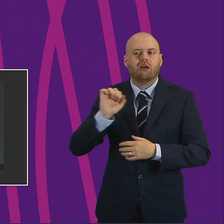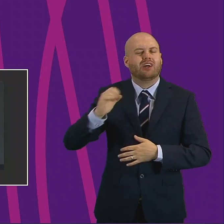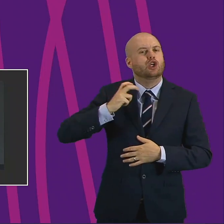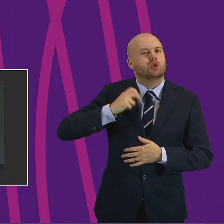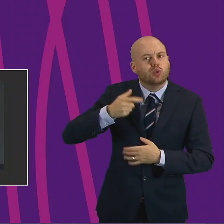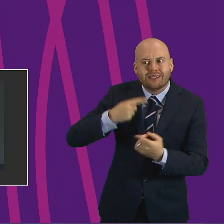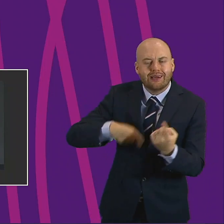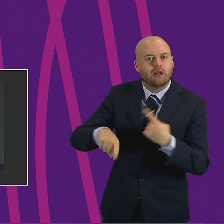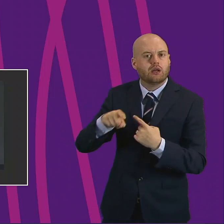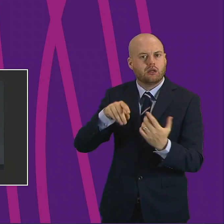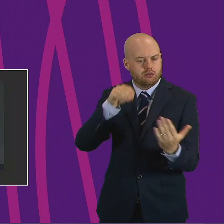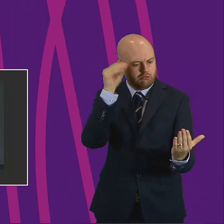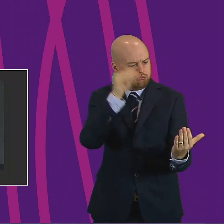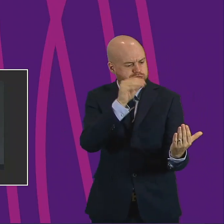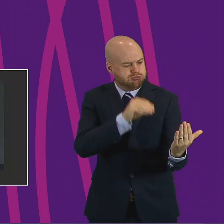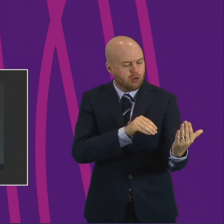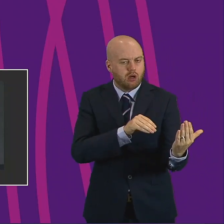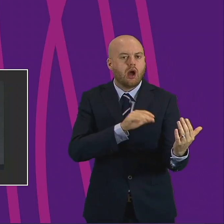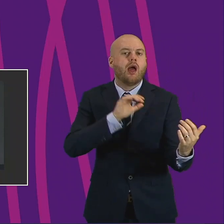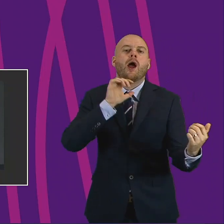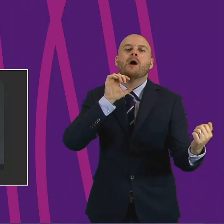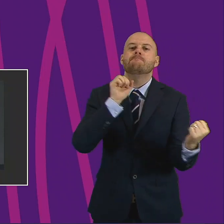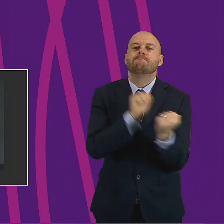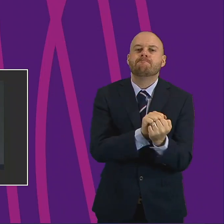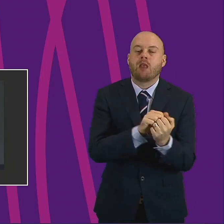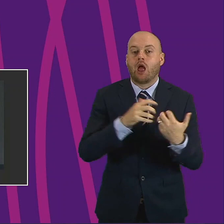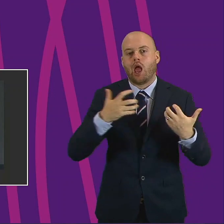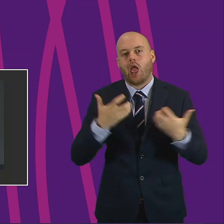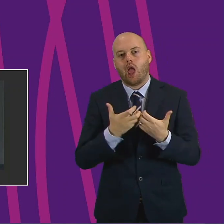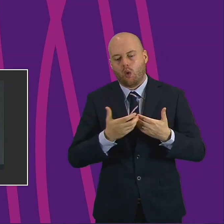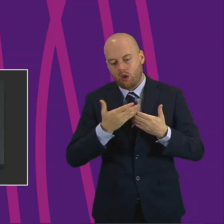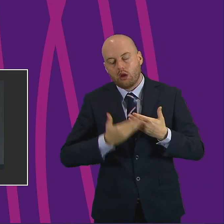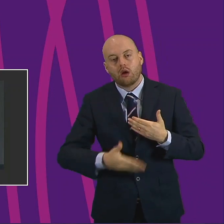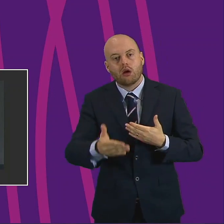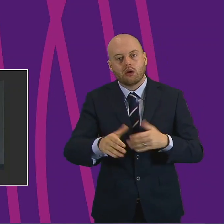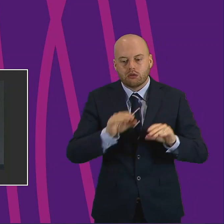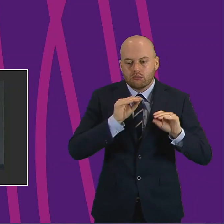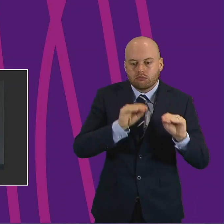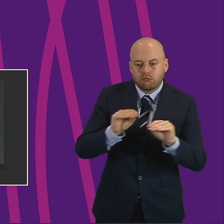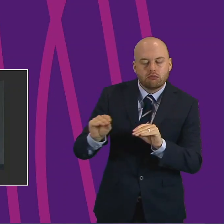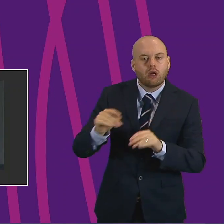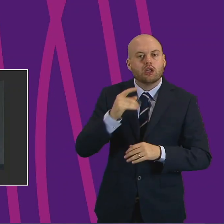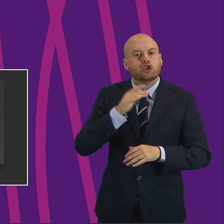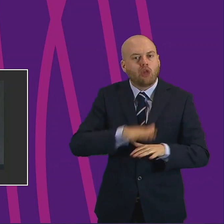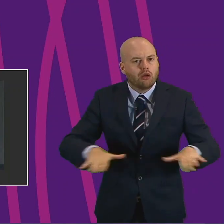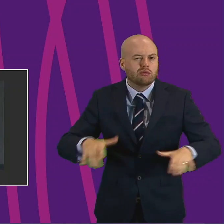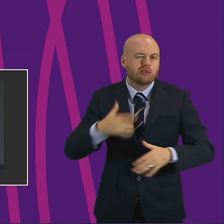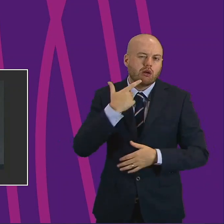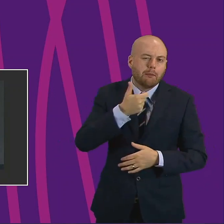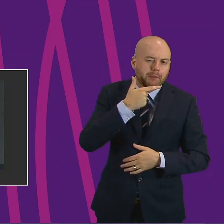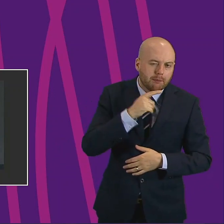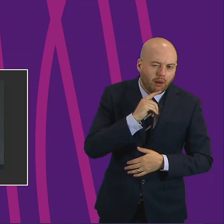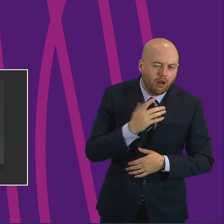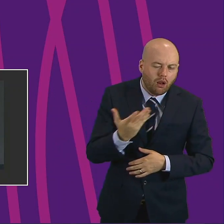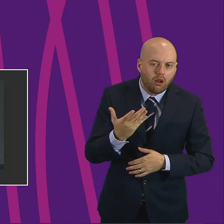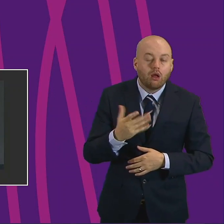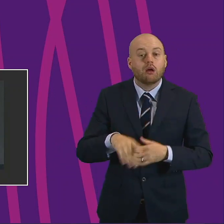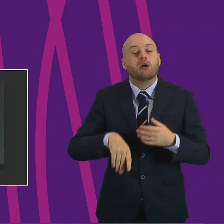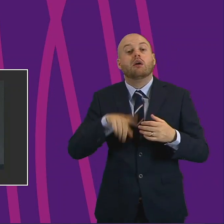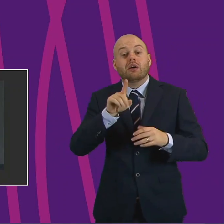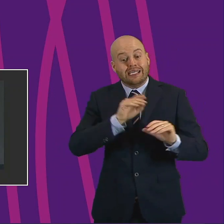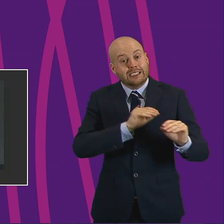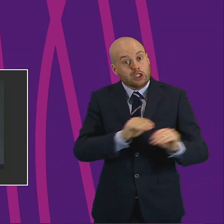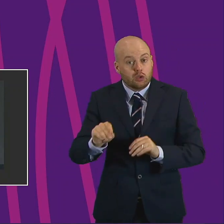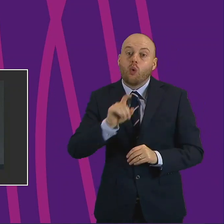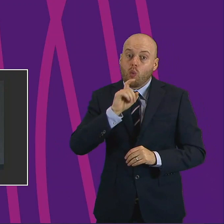workable approach to sustain the learning of children and young people, part of which will happen within school and part of which